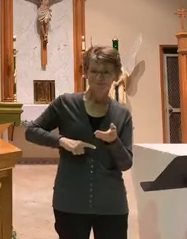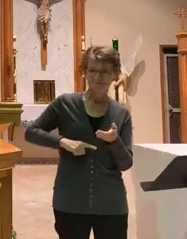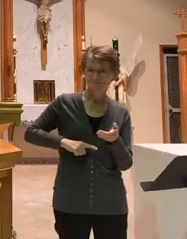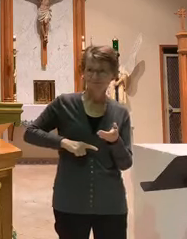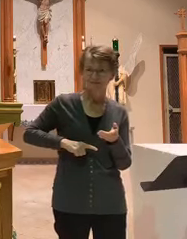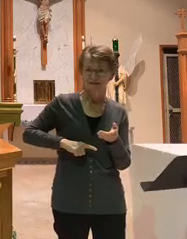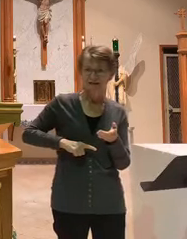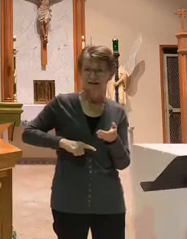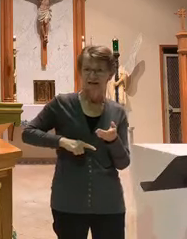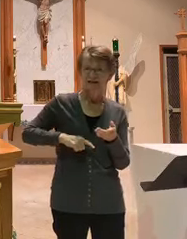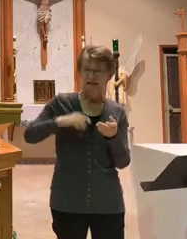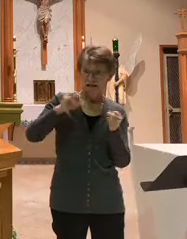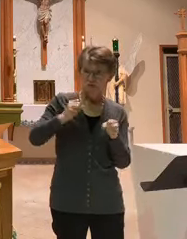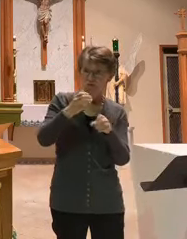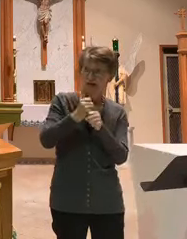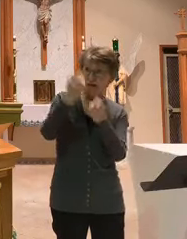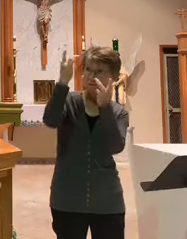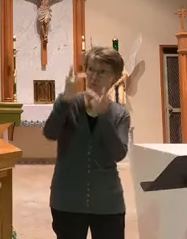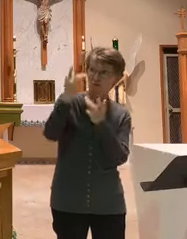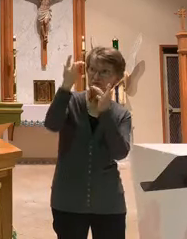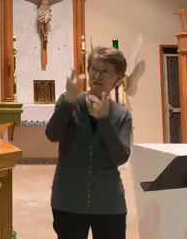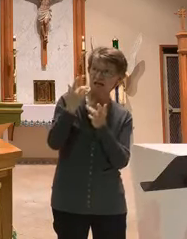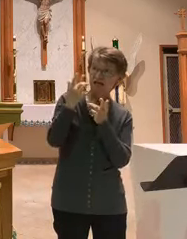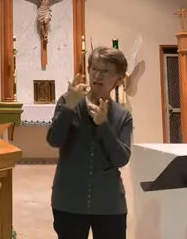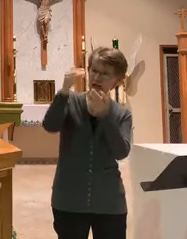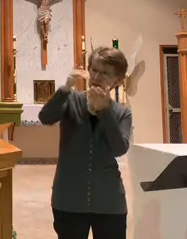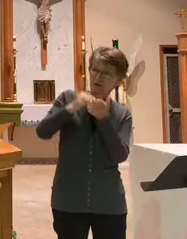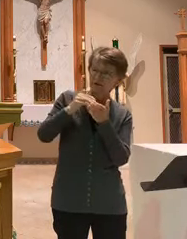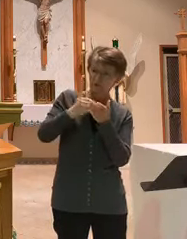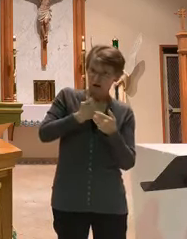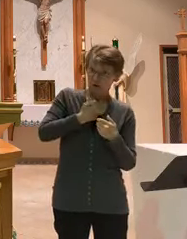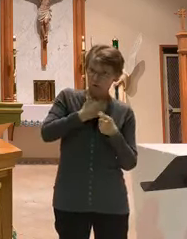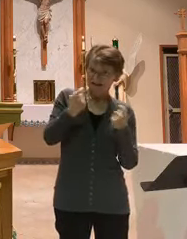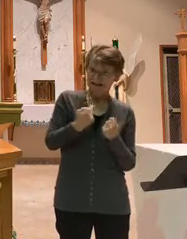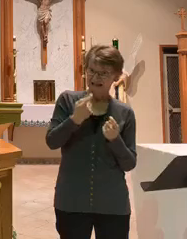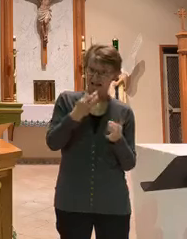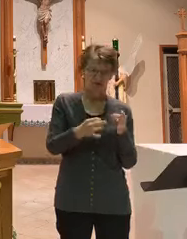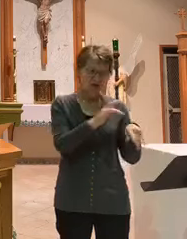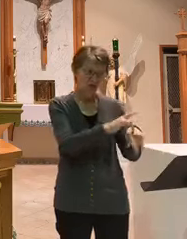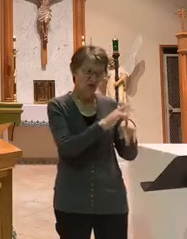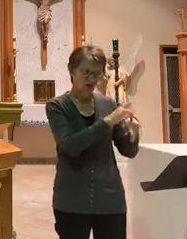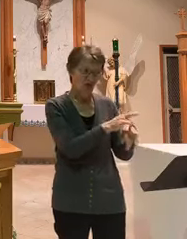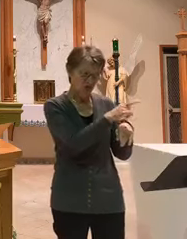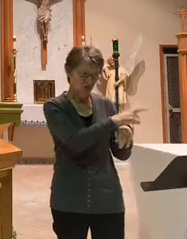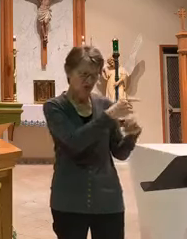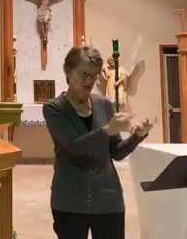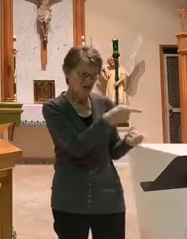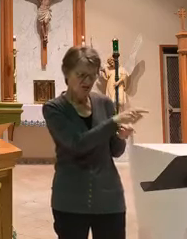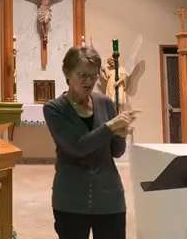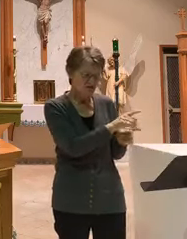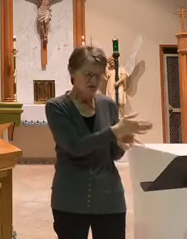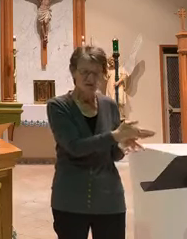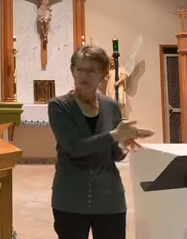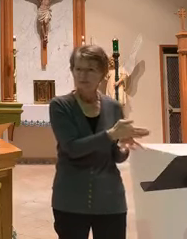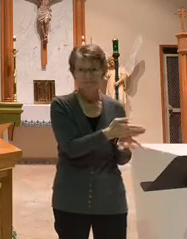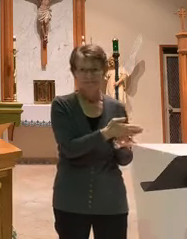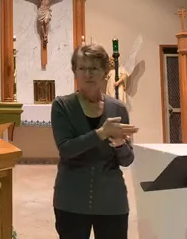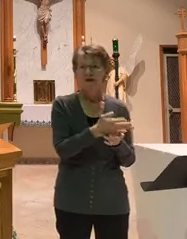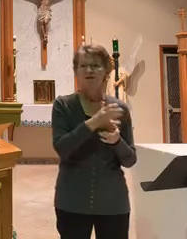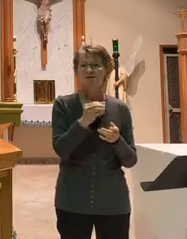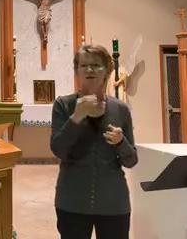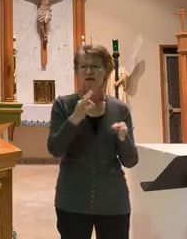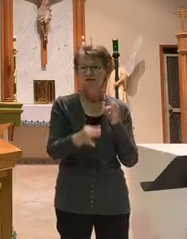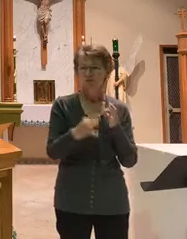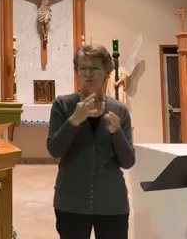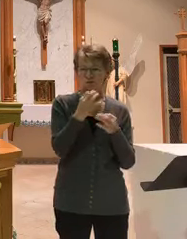another like himself? Can he seek pardon for his own sins? If one who is but flesh